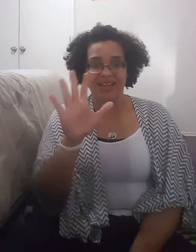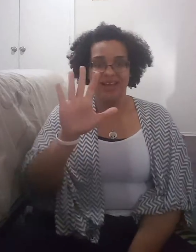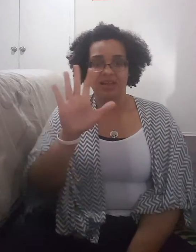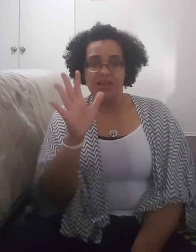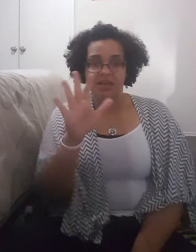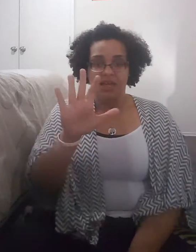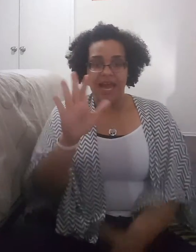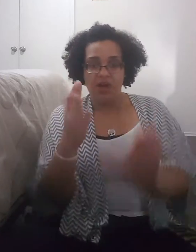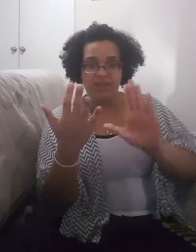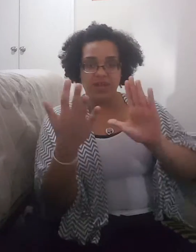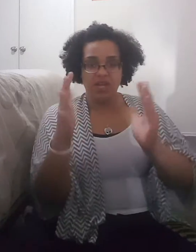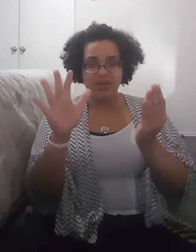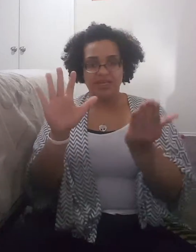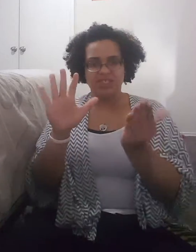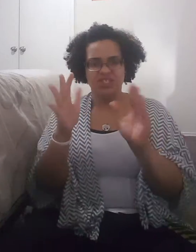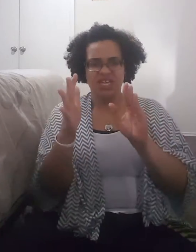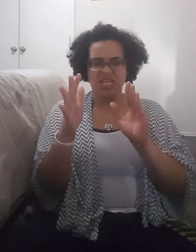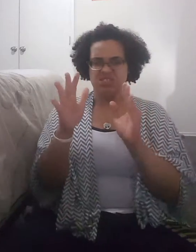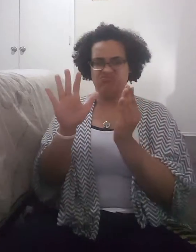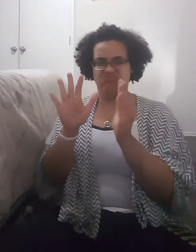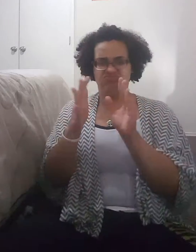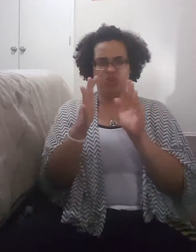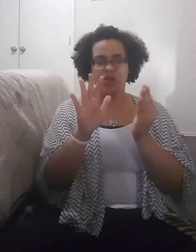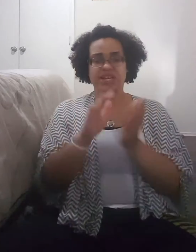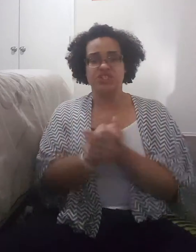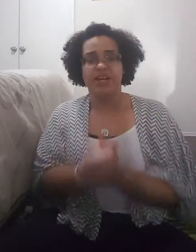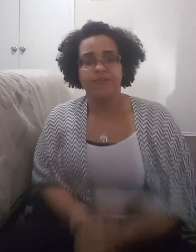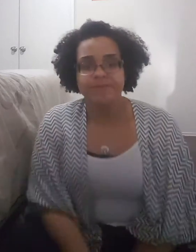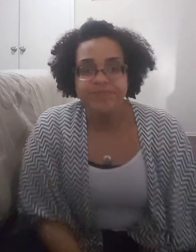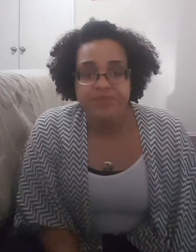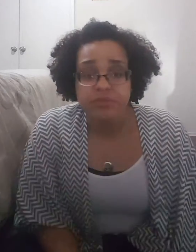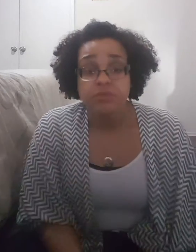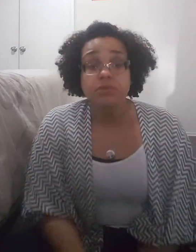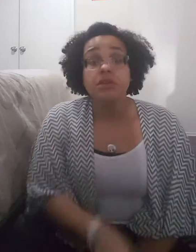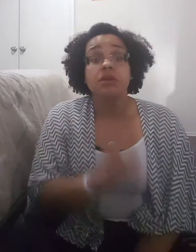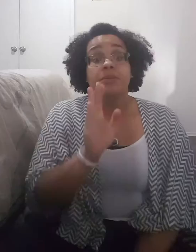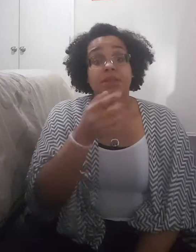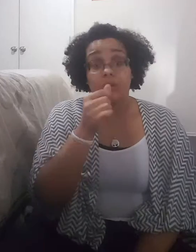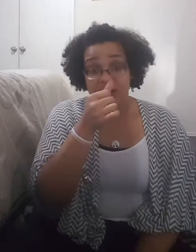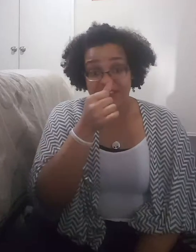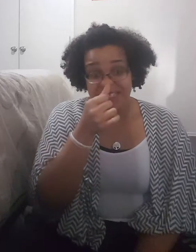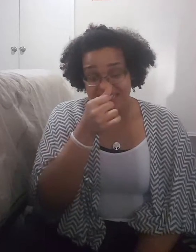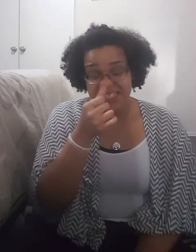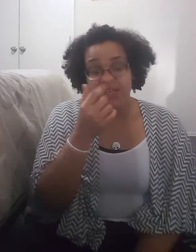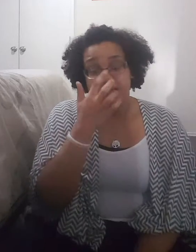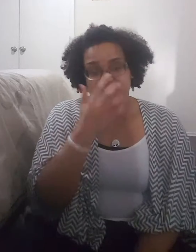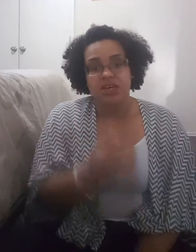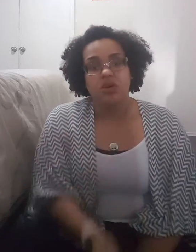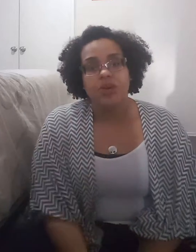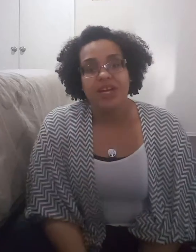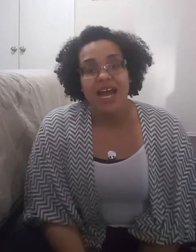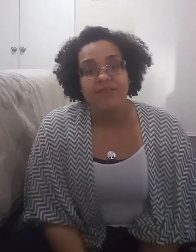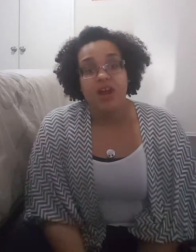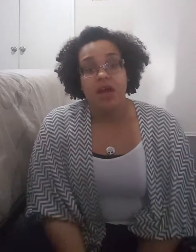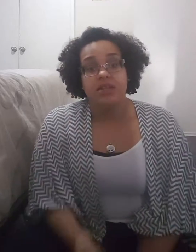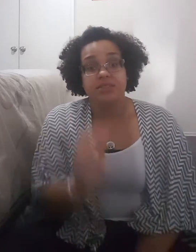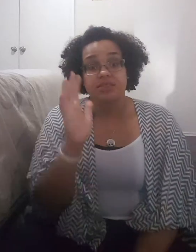at how the video is and just kind of go orient yourself. But the point of this is, so we're going to have not